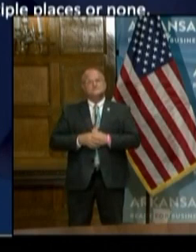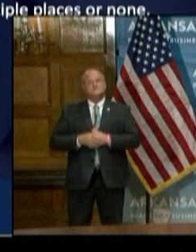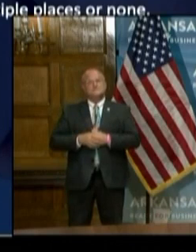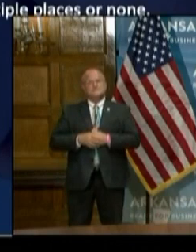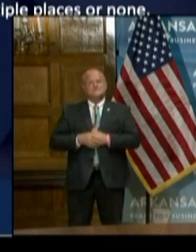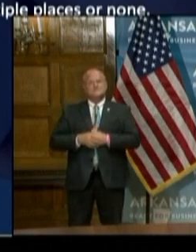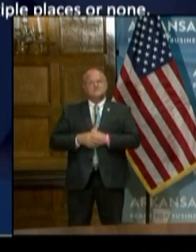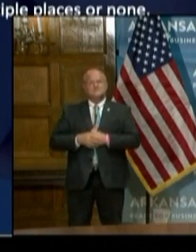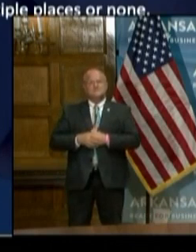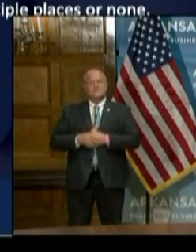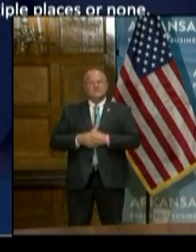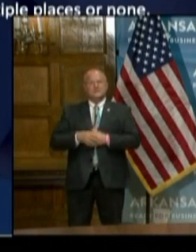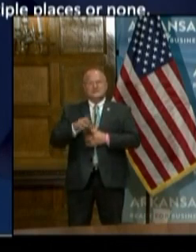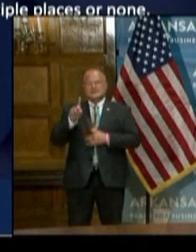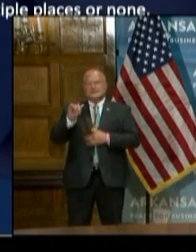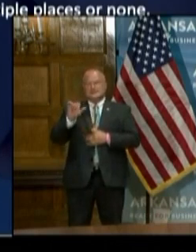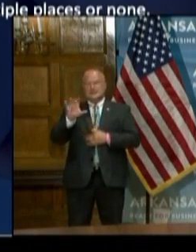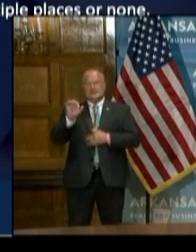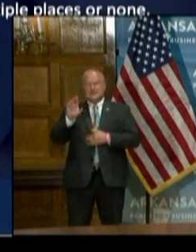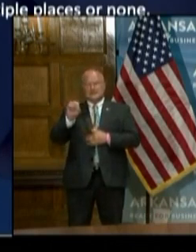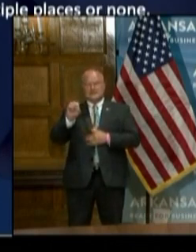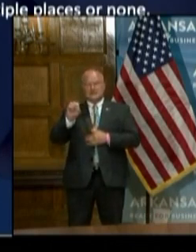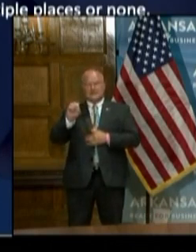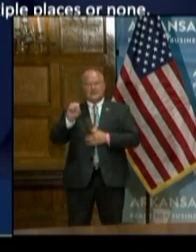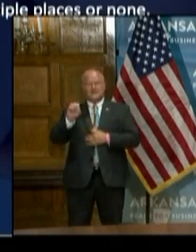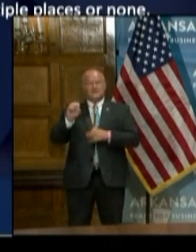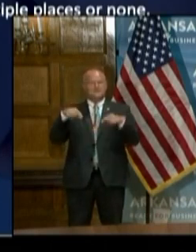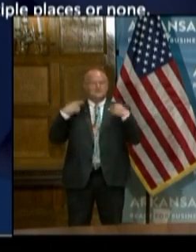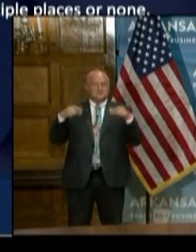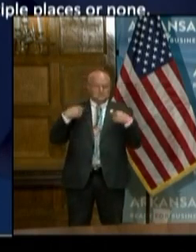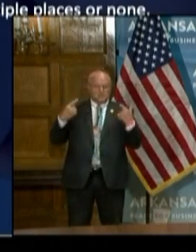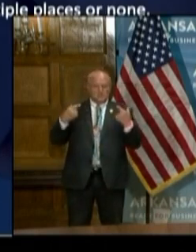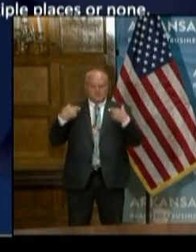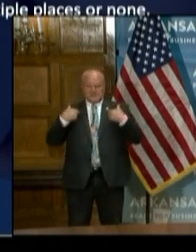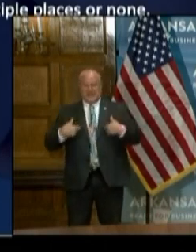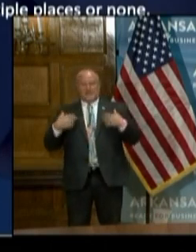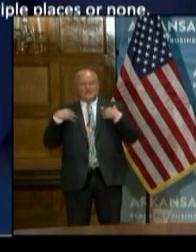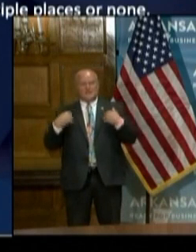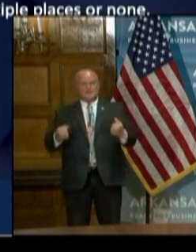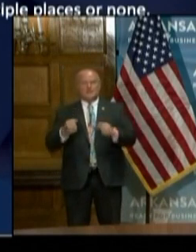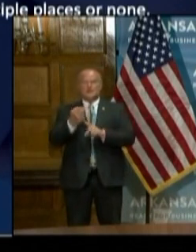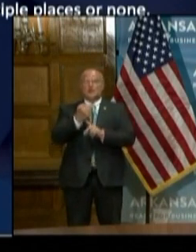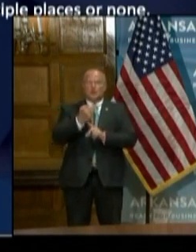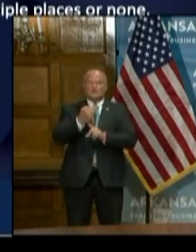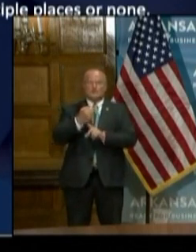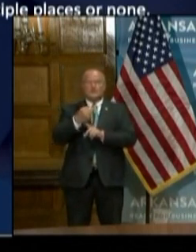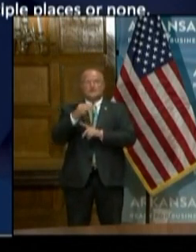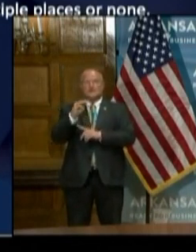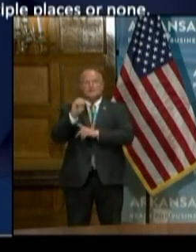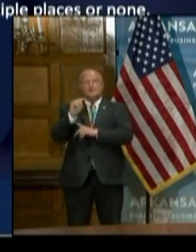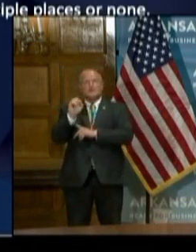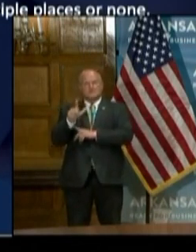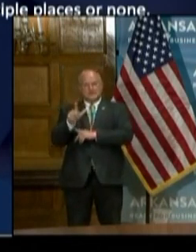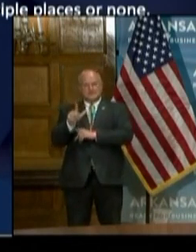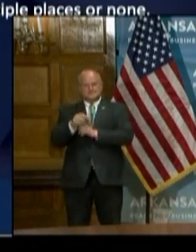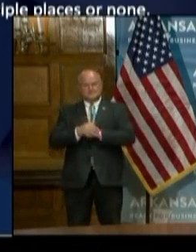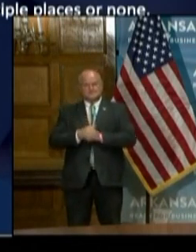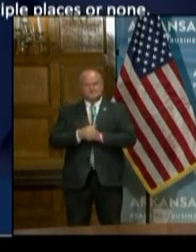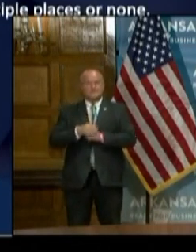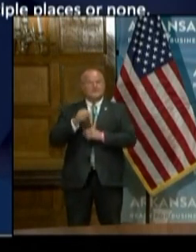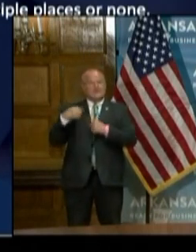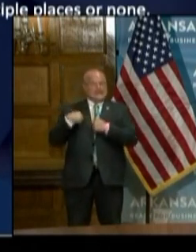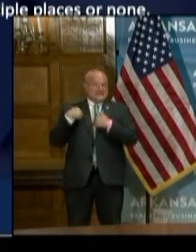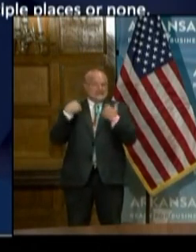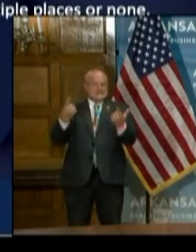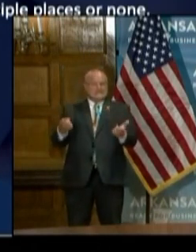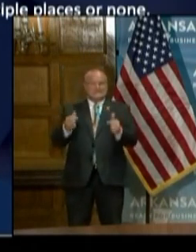of the total. Daycare, gymnasiums, health and wellness, hotel or motel. And